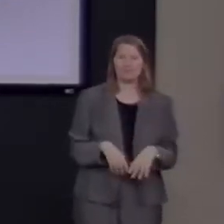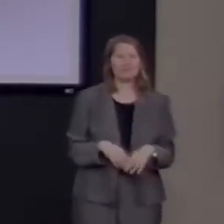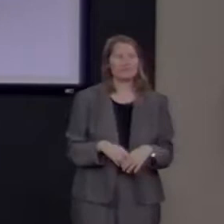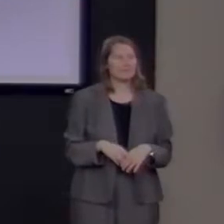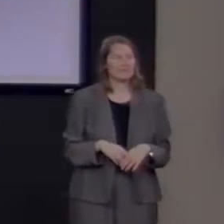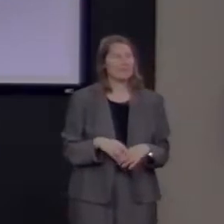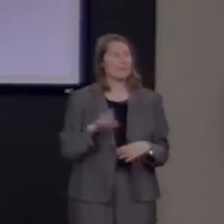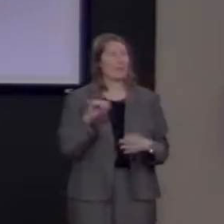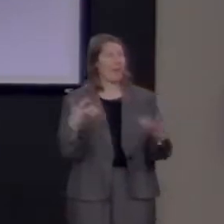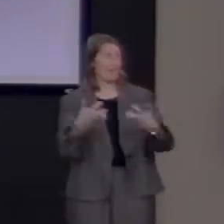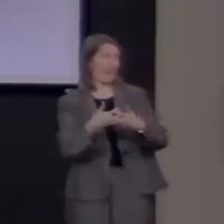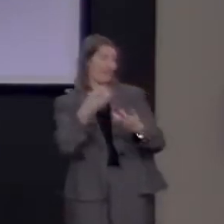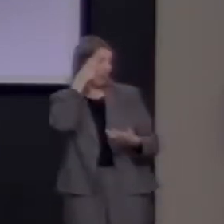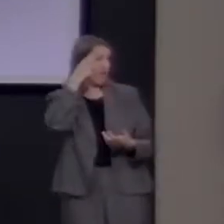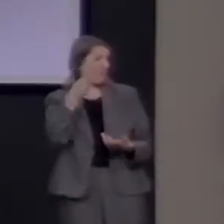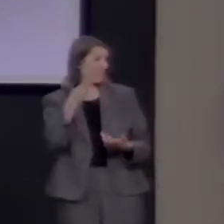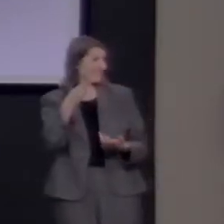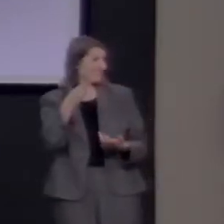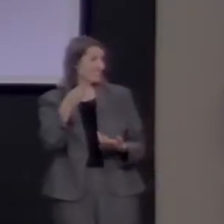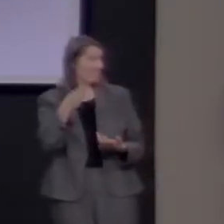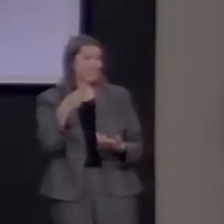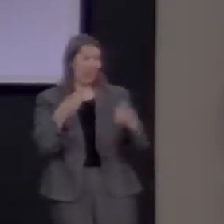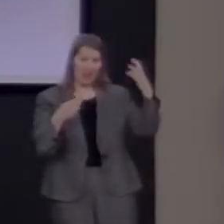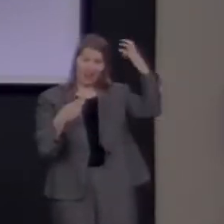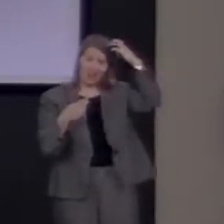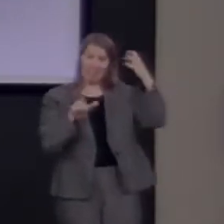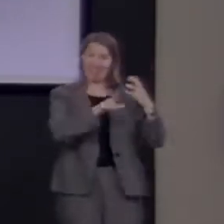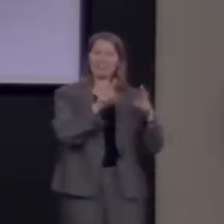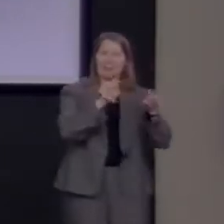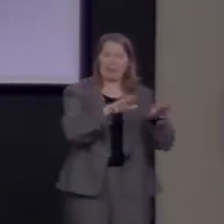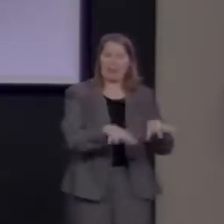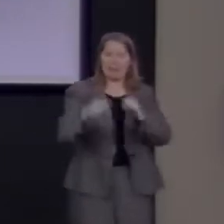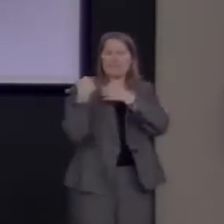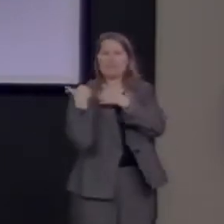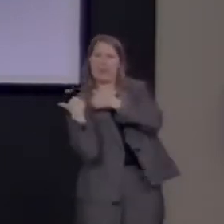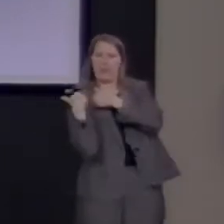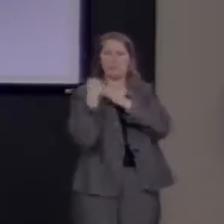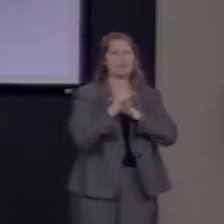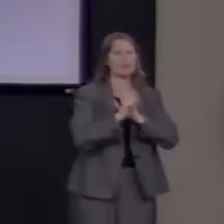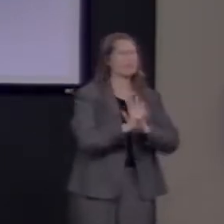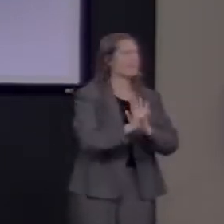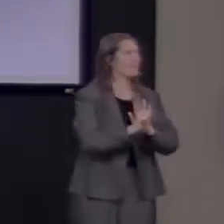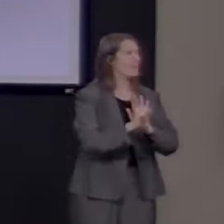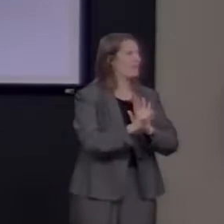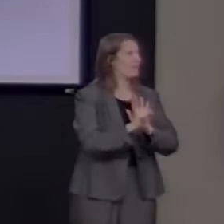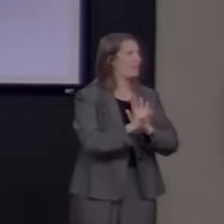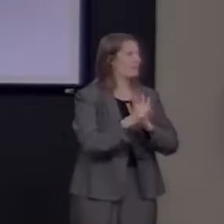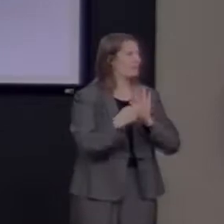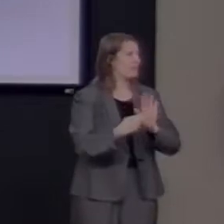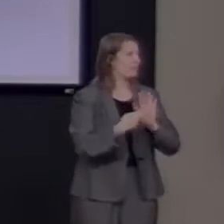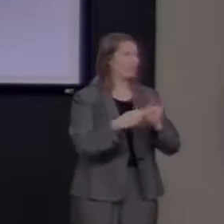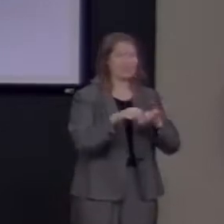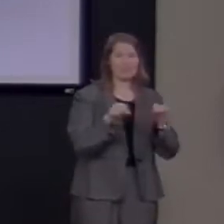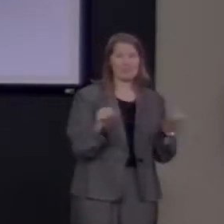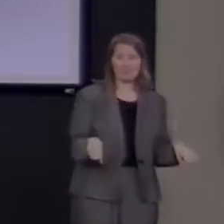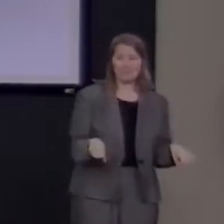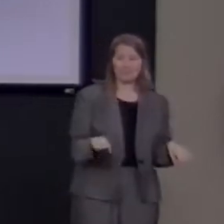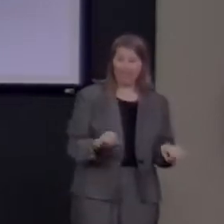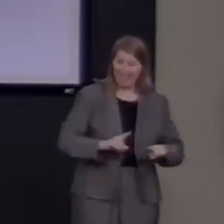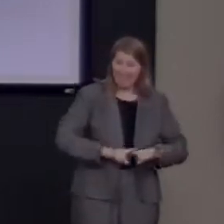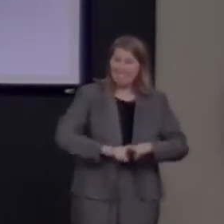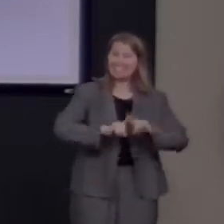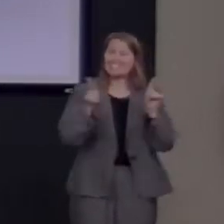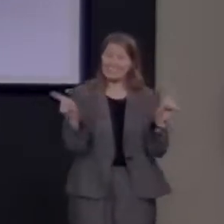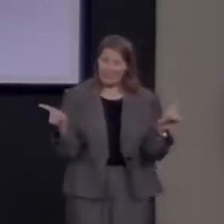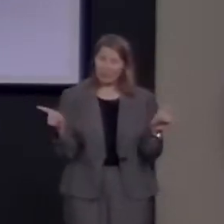this hypothesis that there is a specialization of perhaps a number symbol system in the brain that is different from the